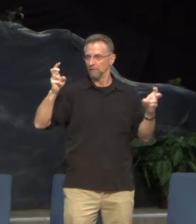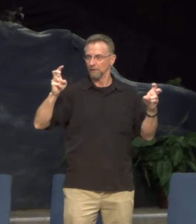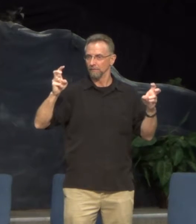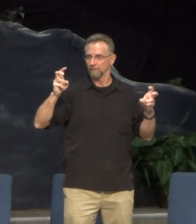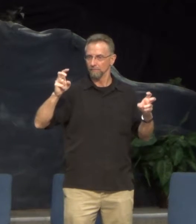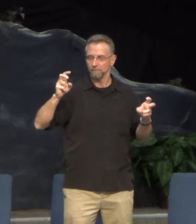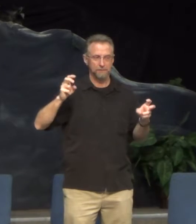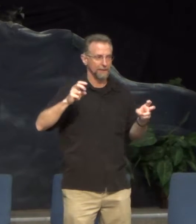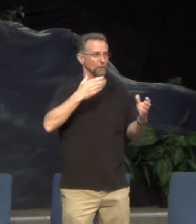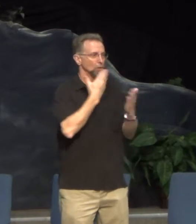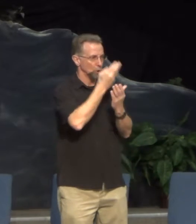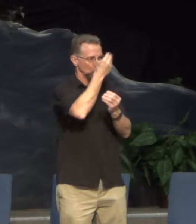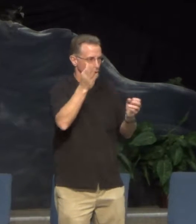That's the gospel.